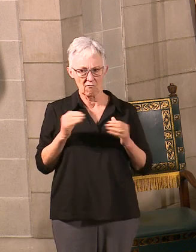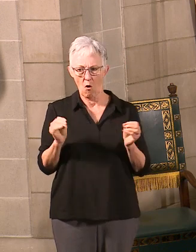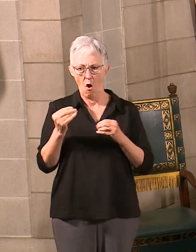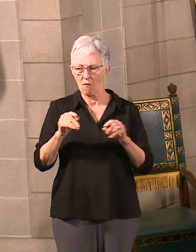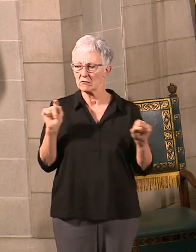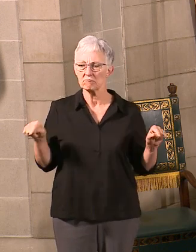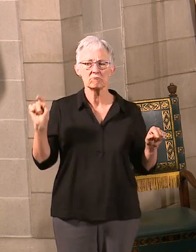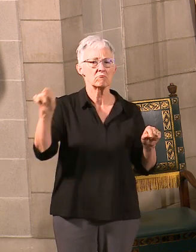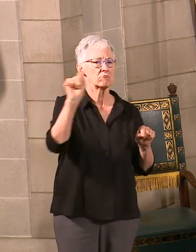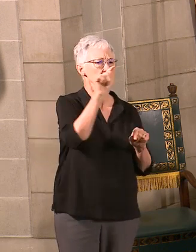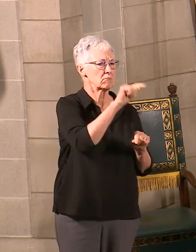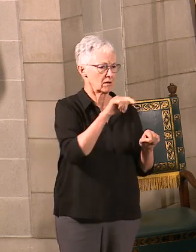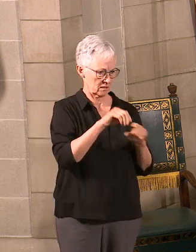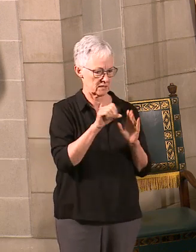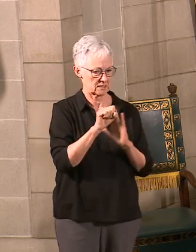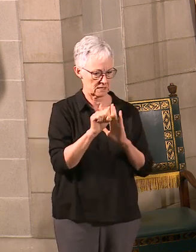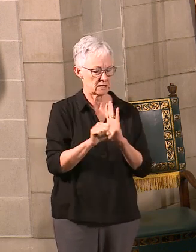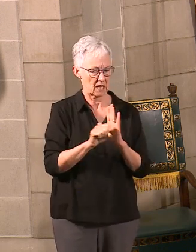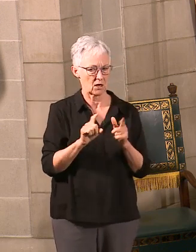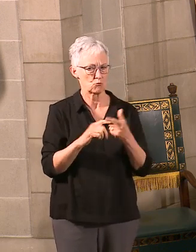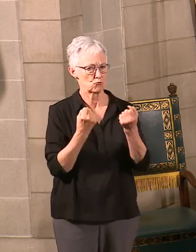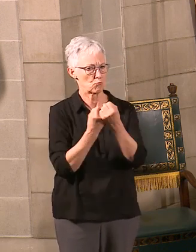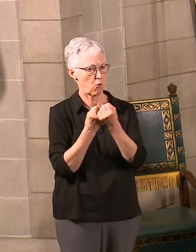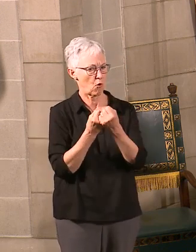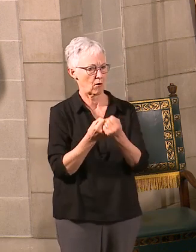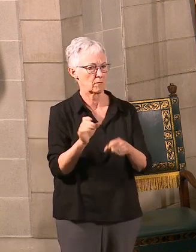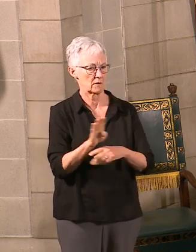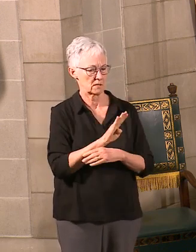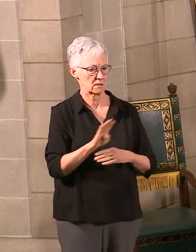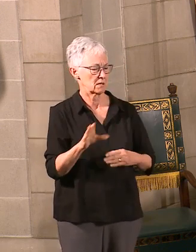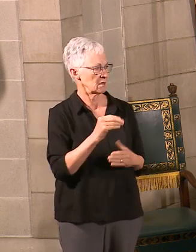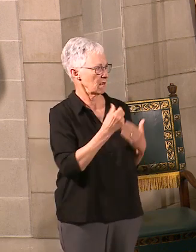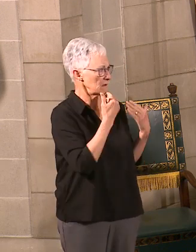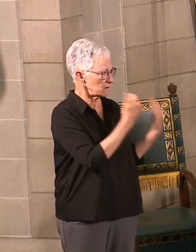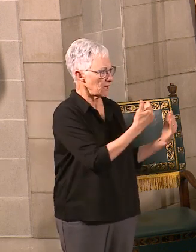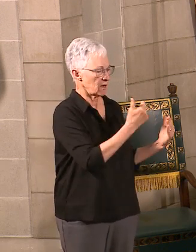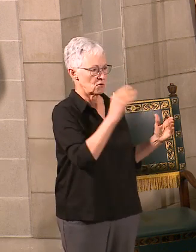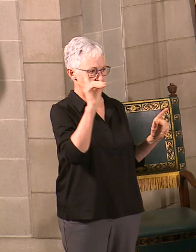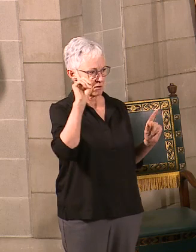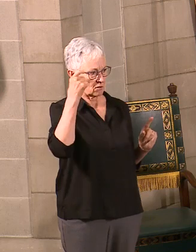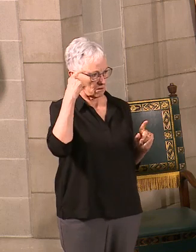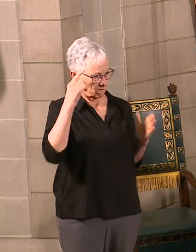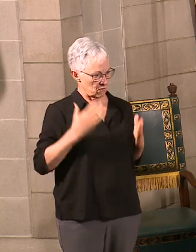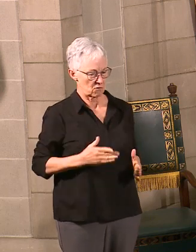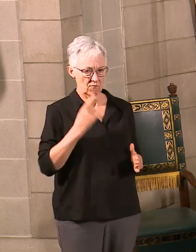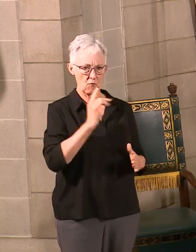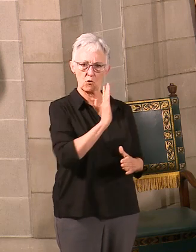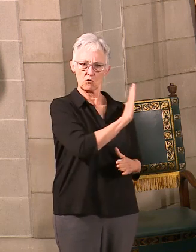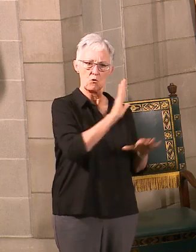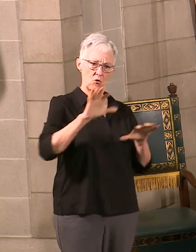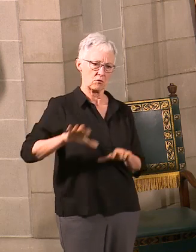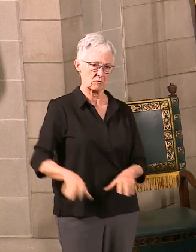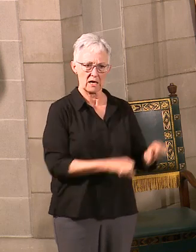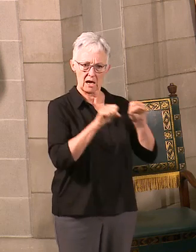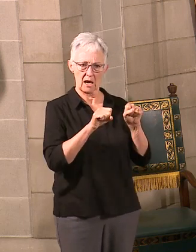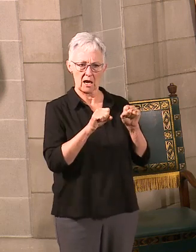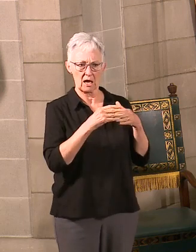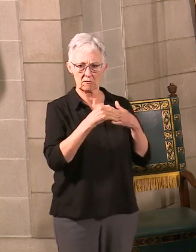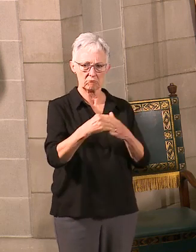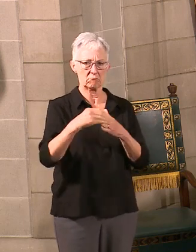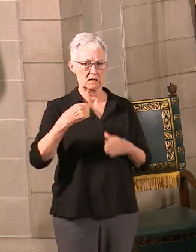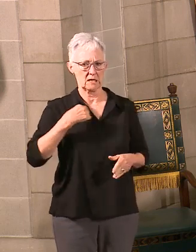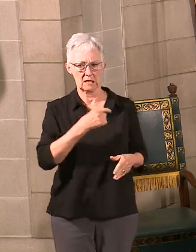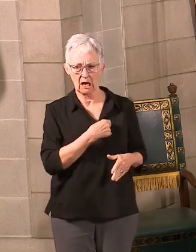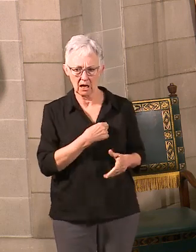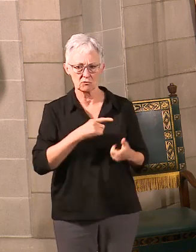back on their feet. And finally, again, I'd just like to say thank you to the governor for his leadership. Right now, we are a proud partner to say that we are interested